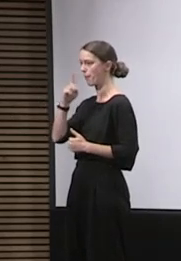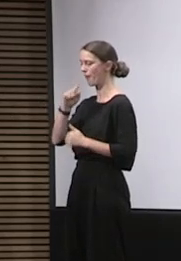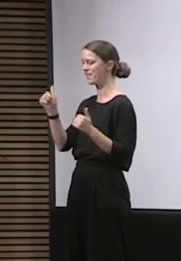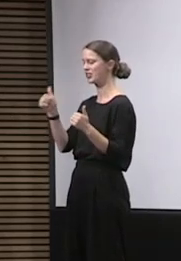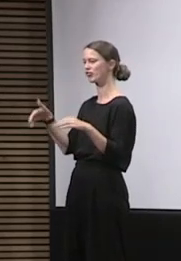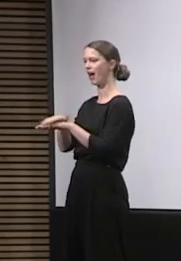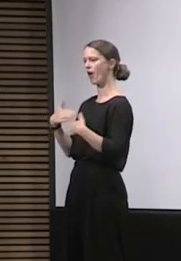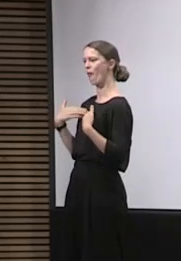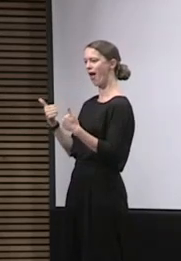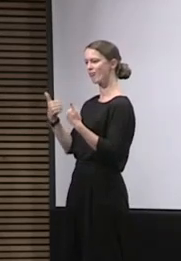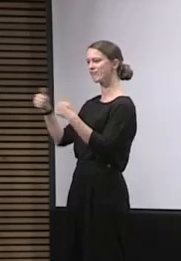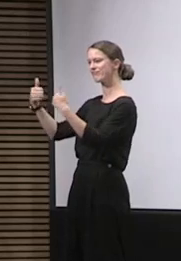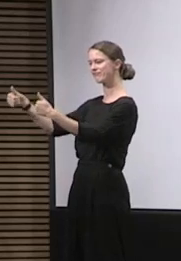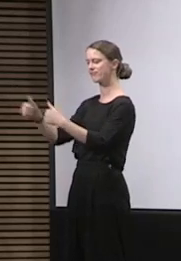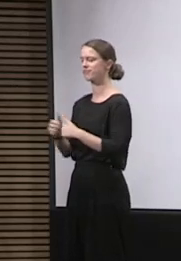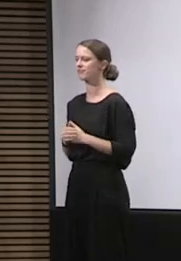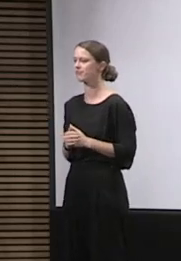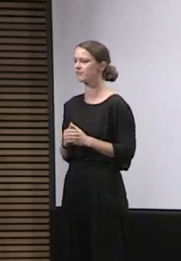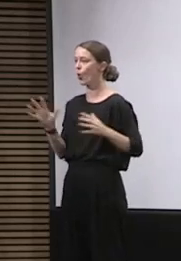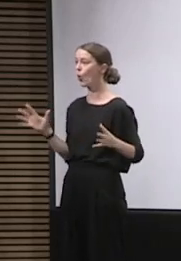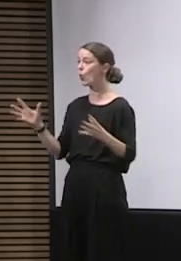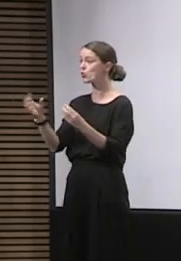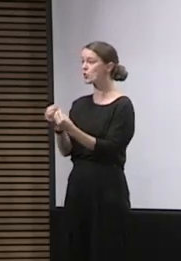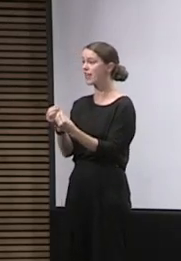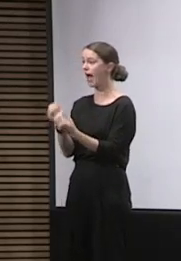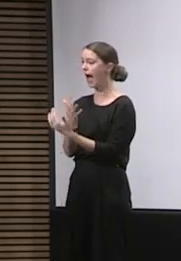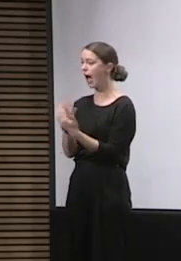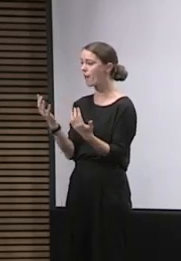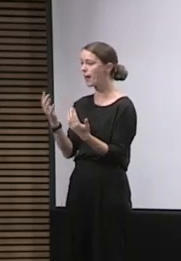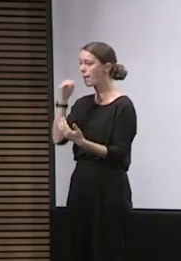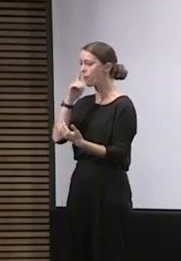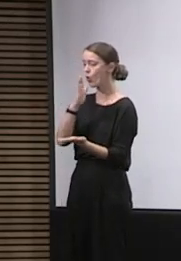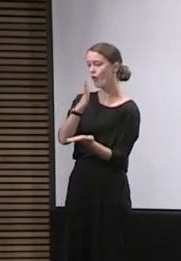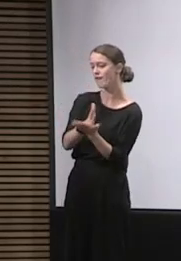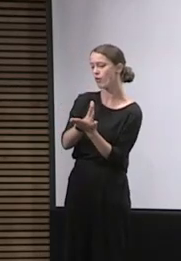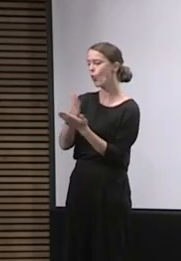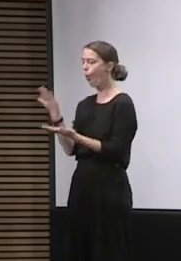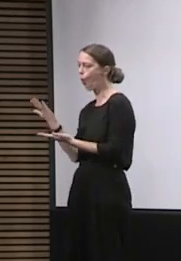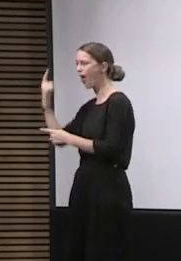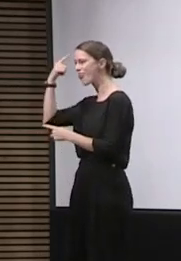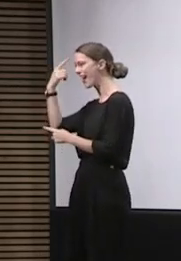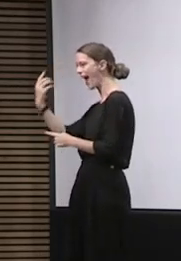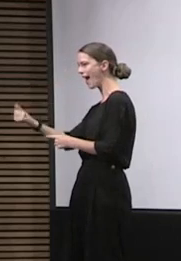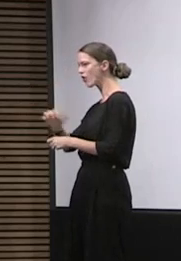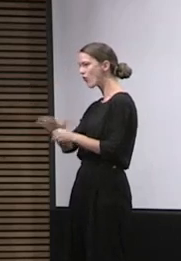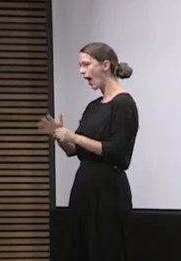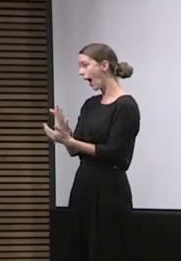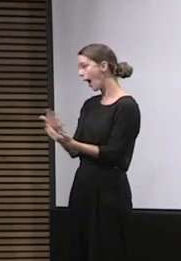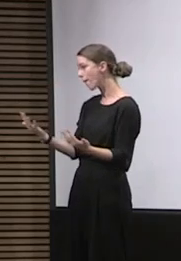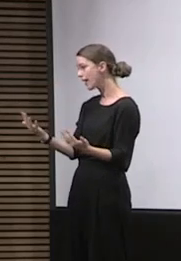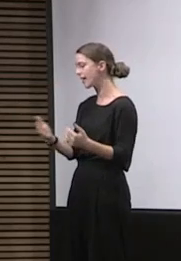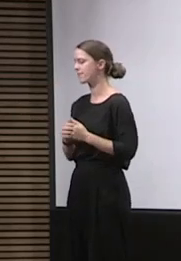recovered. So that gives us a total combined confirmed and probable cases in New